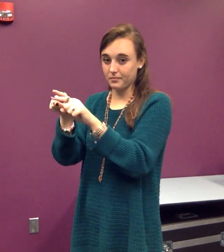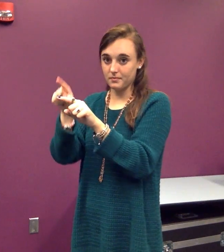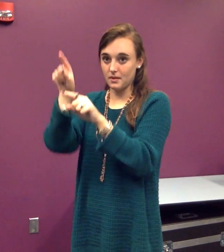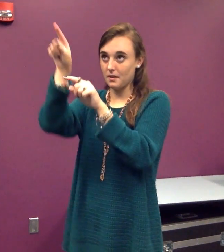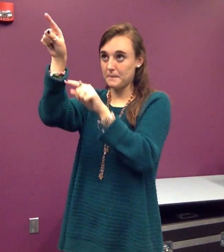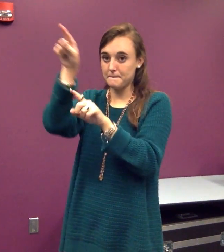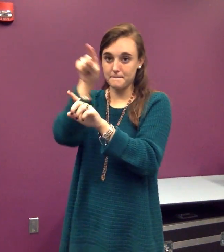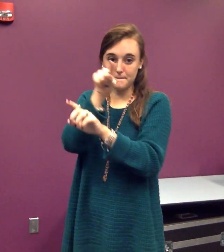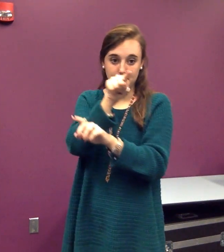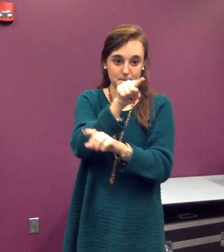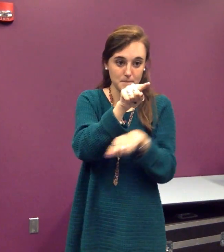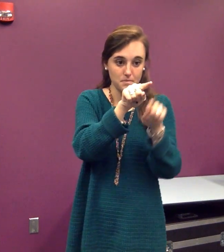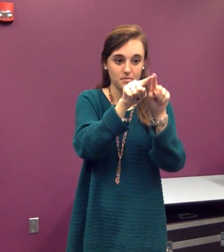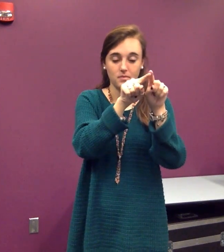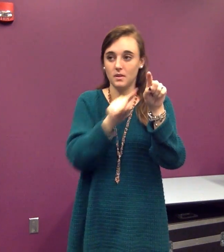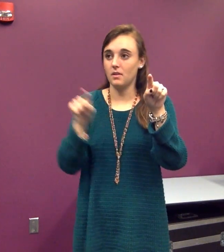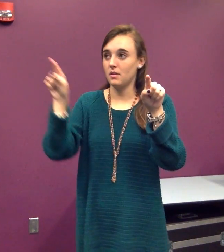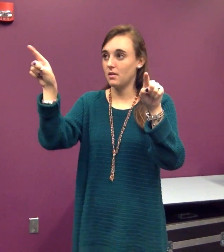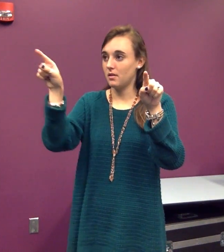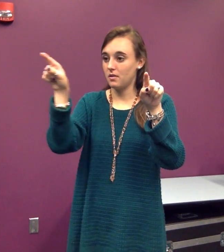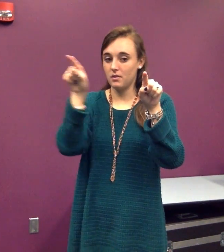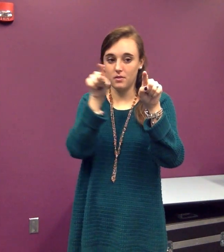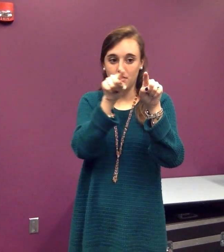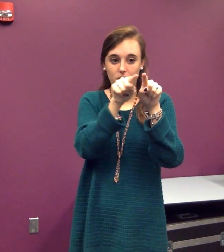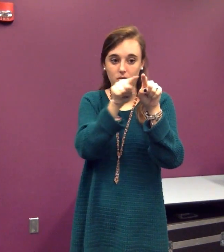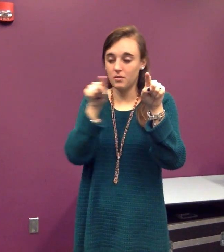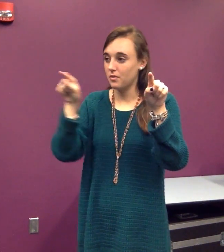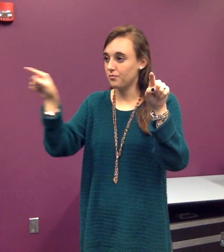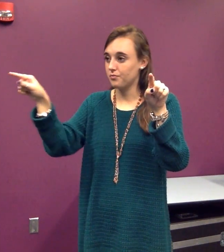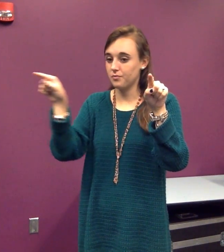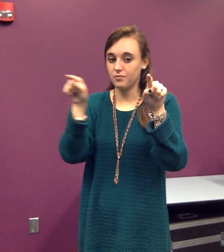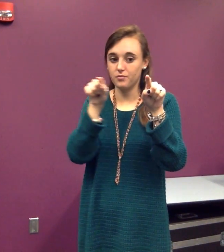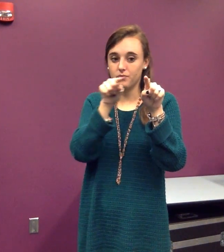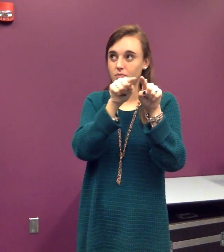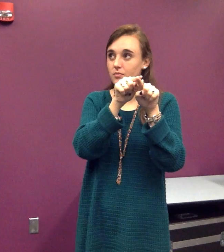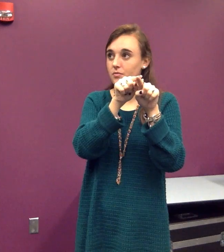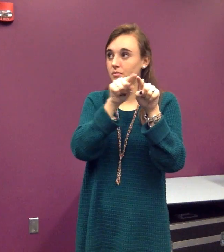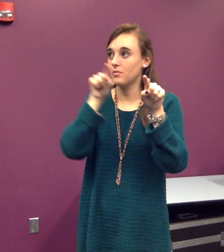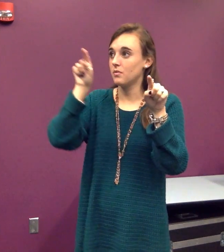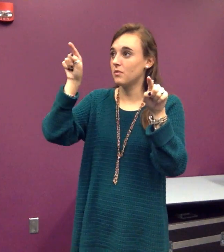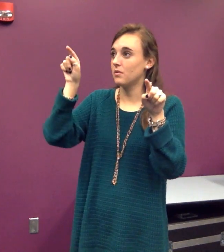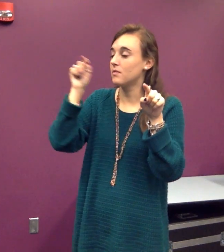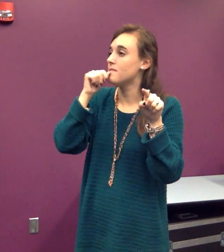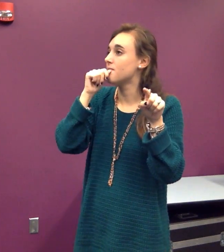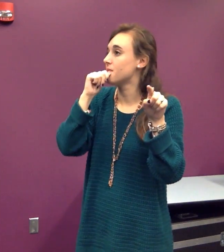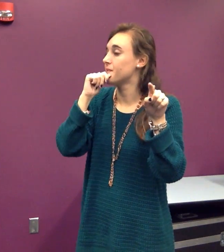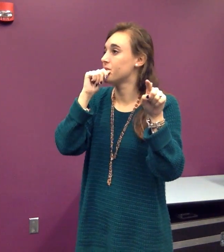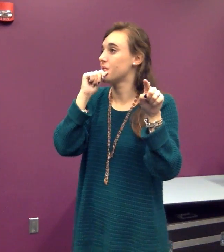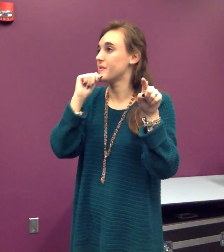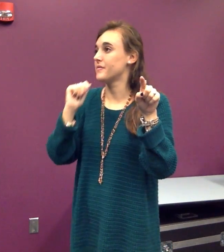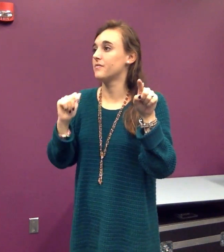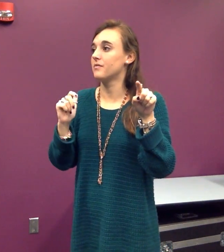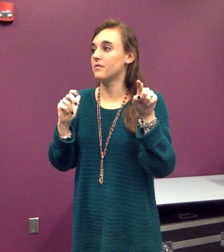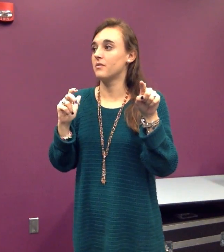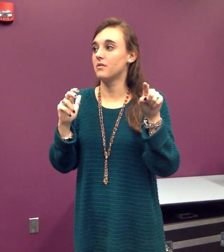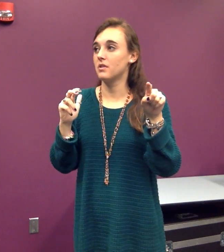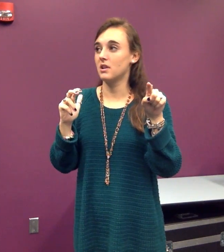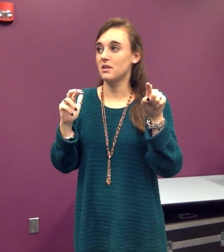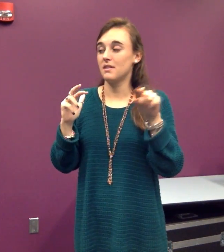that corner to the vanishing point. Why didn't I do this 4 times? Because I go after the